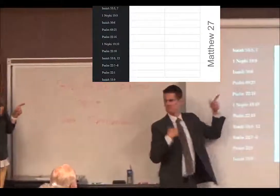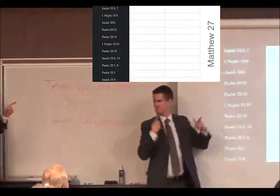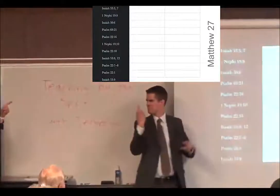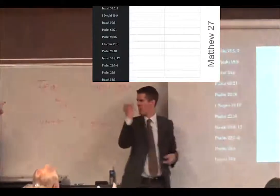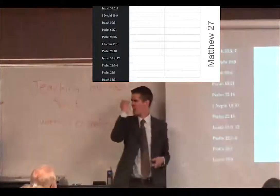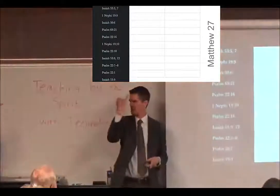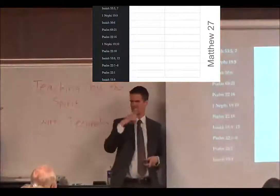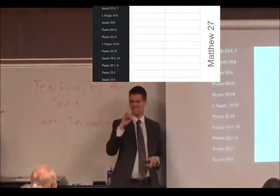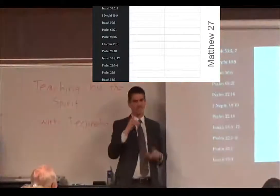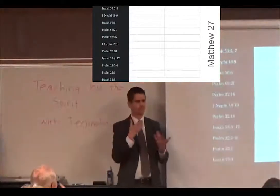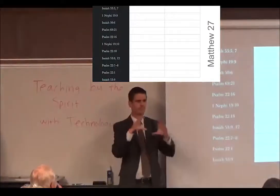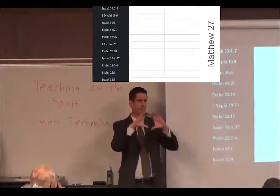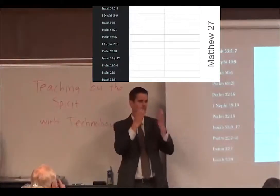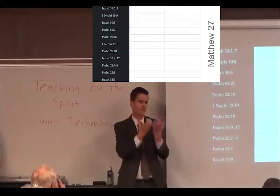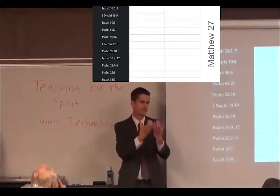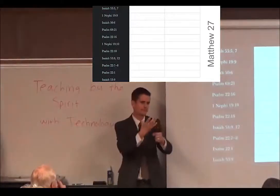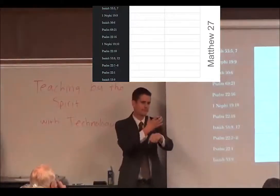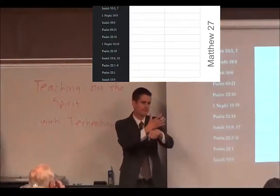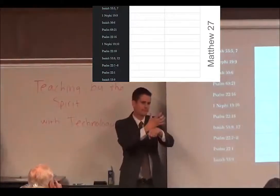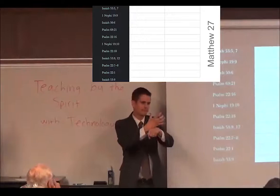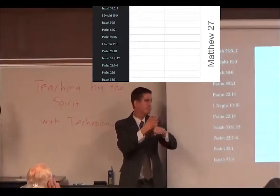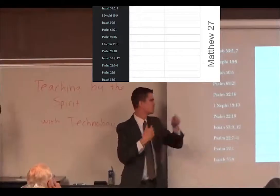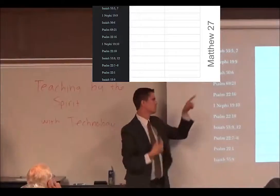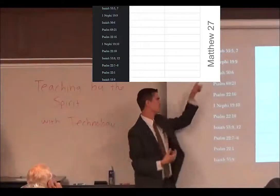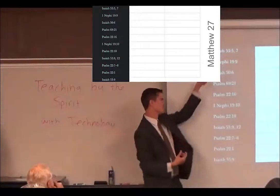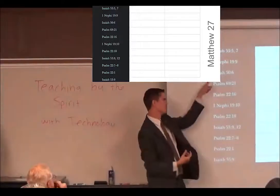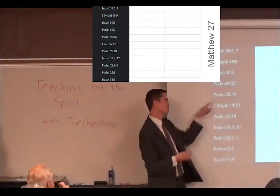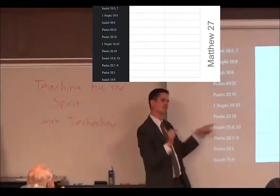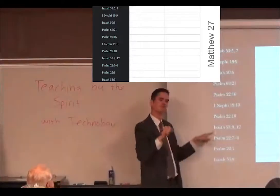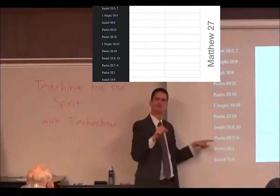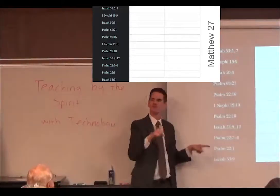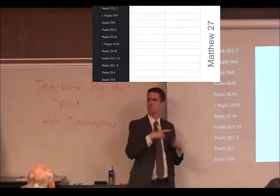The two come. Imagine, it's just an idea for a class,